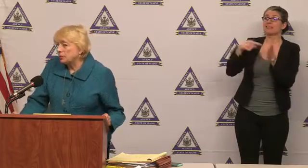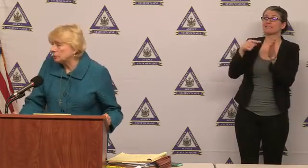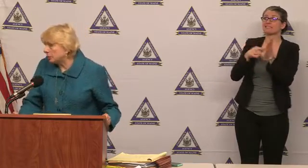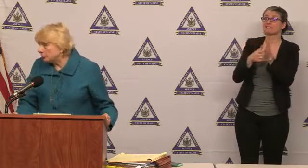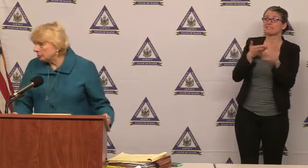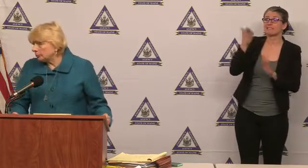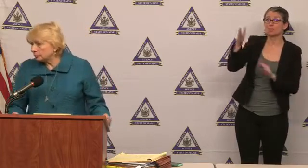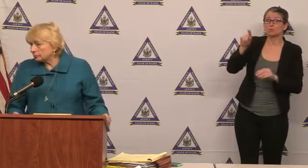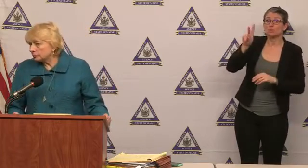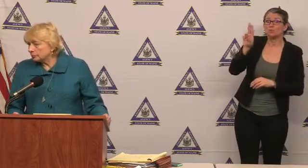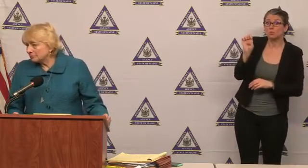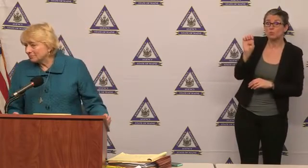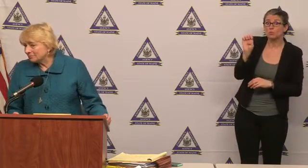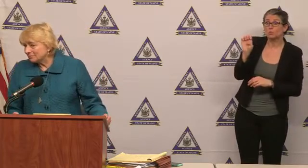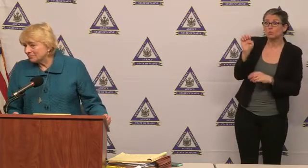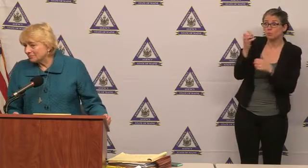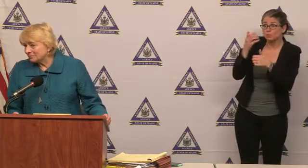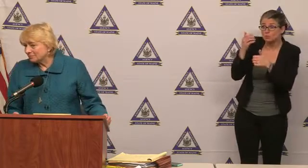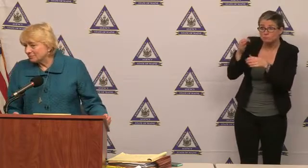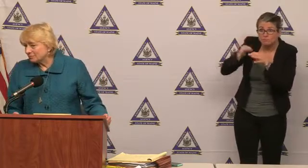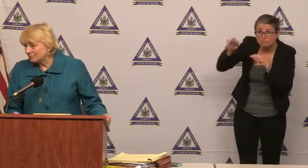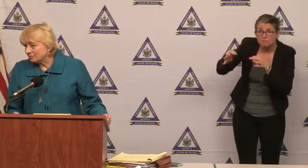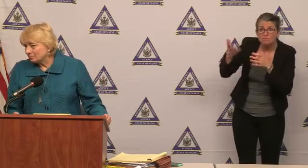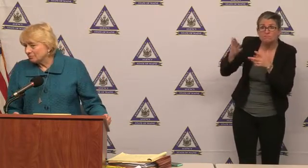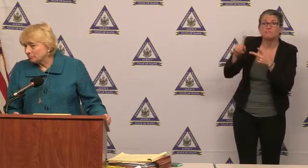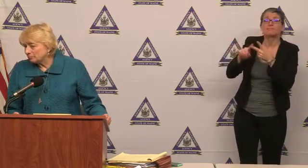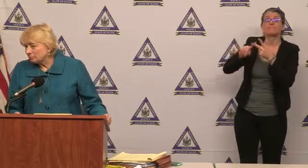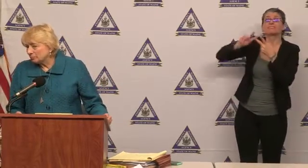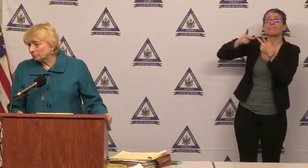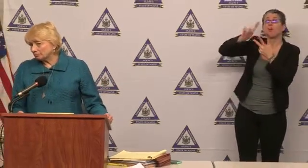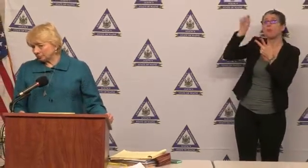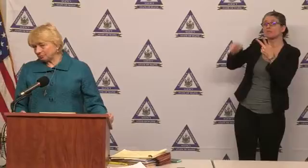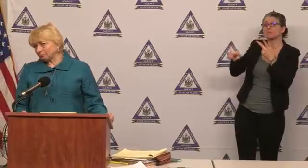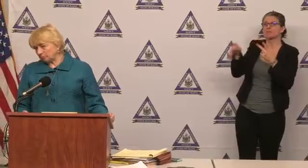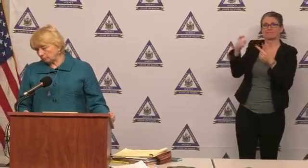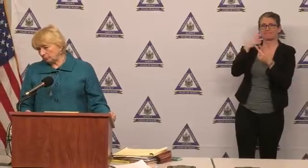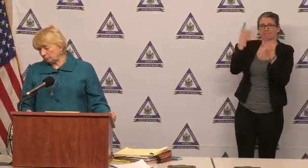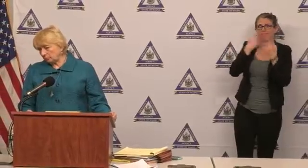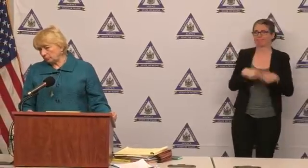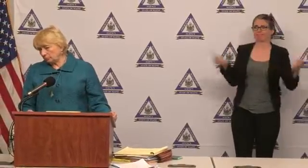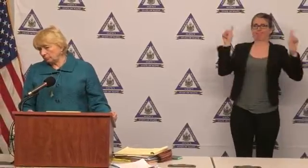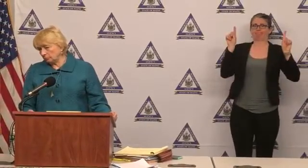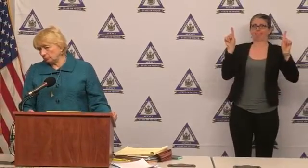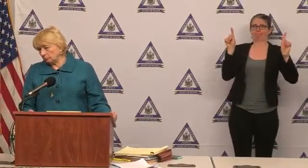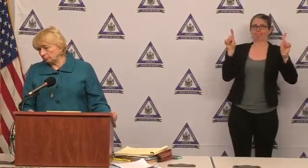Good question. Oh, go ahead. And the other question is about what you just announced. Did you consider